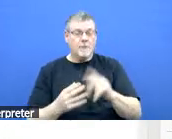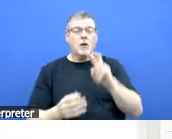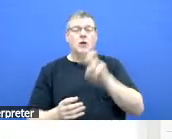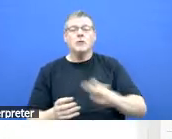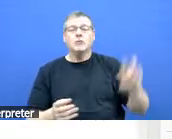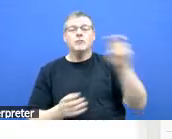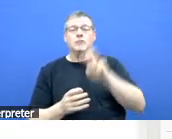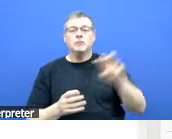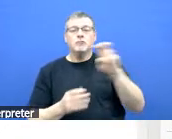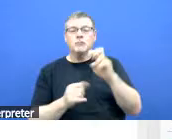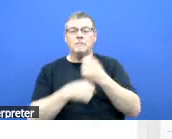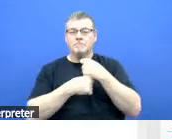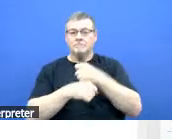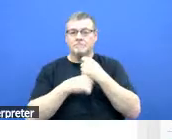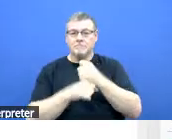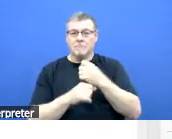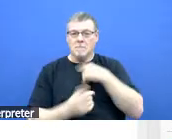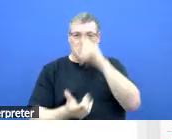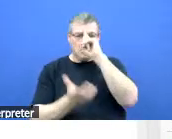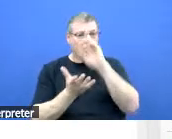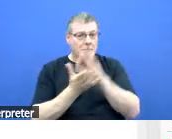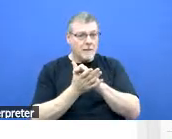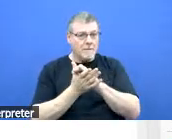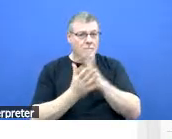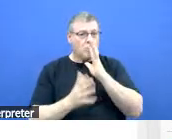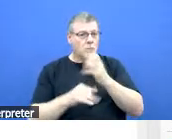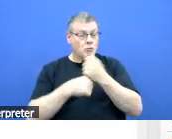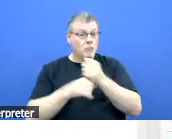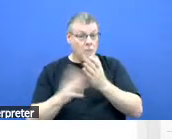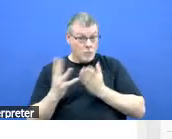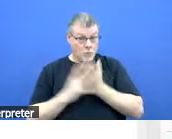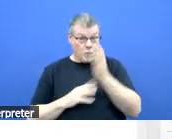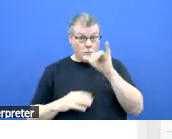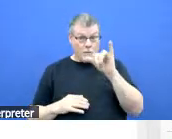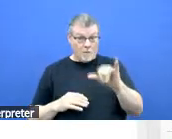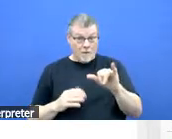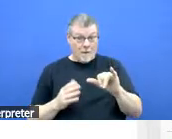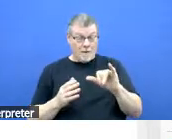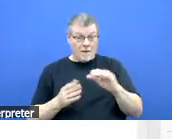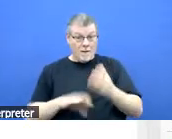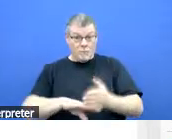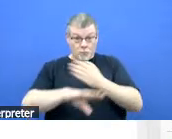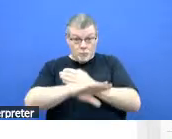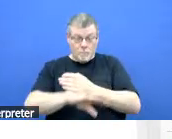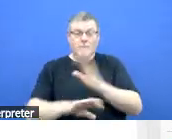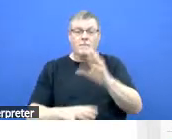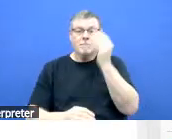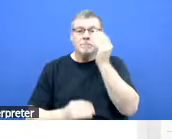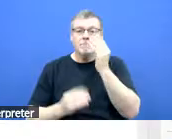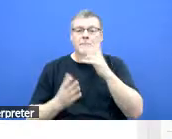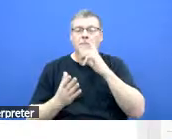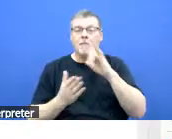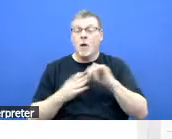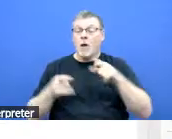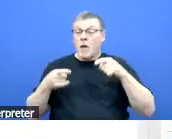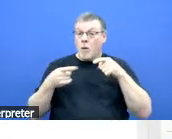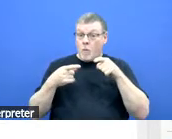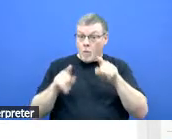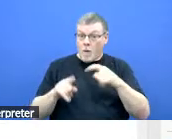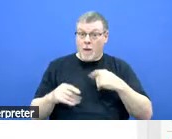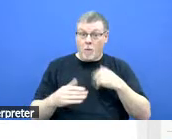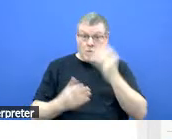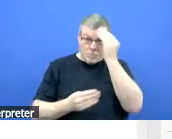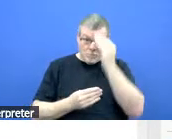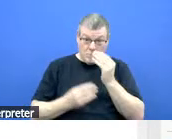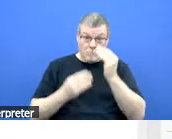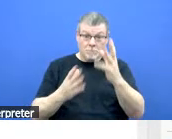generation information that we believe will be created through this redevelopment. But more importantly, while we provided information on